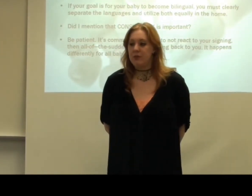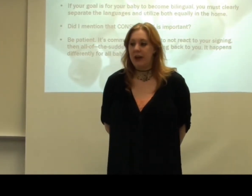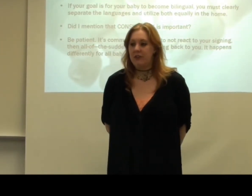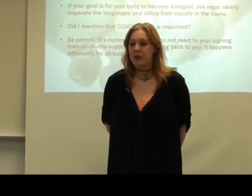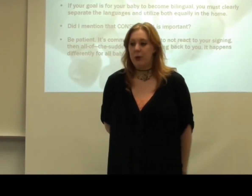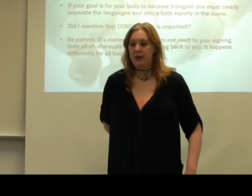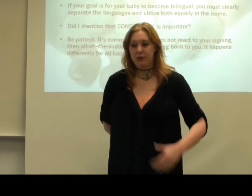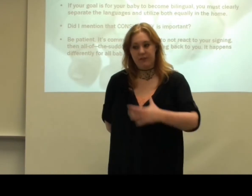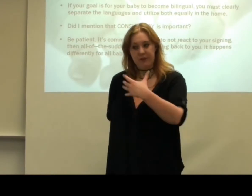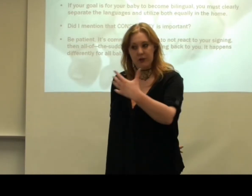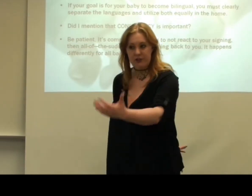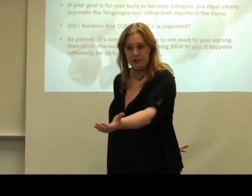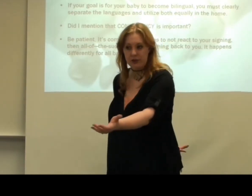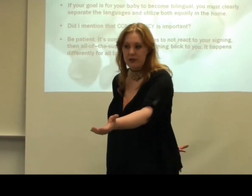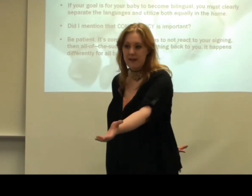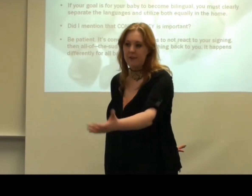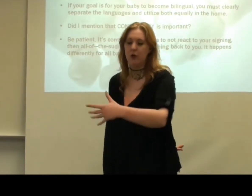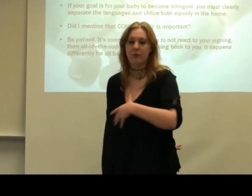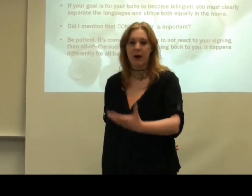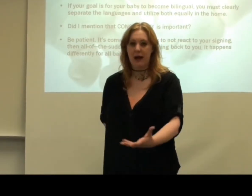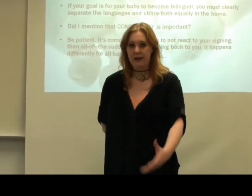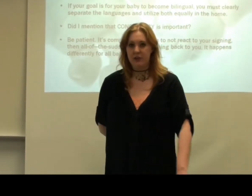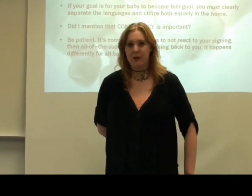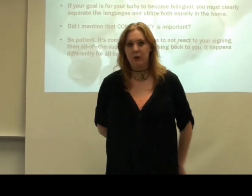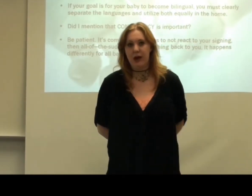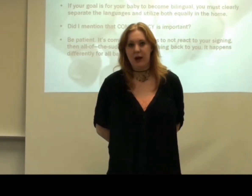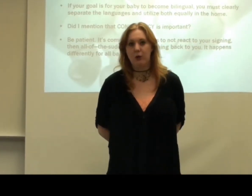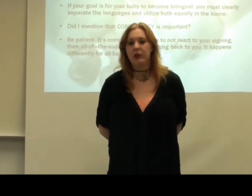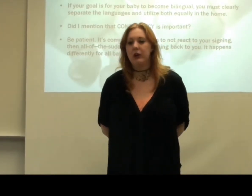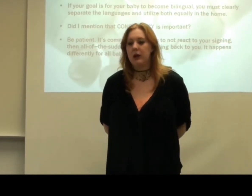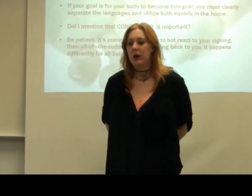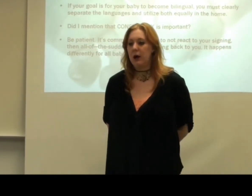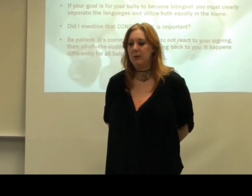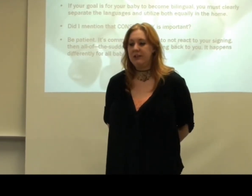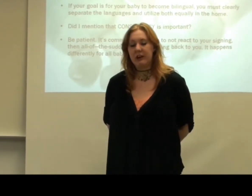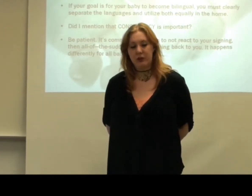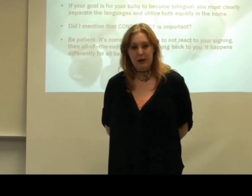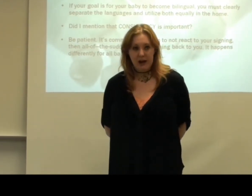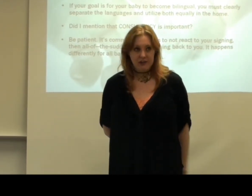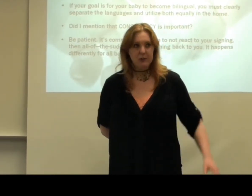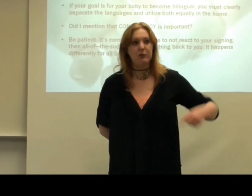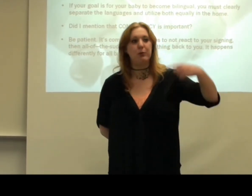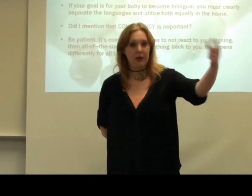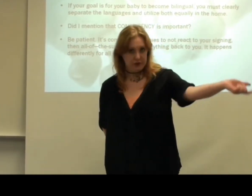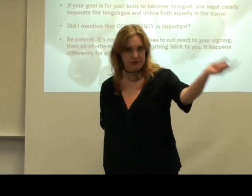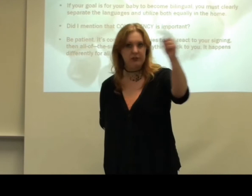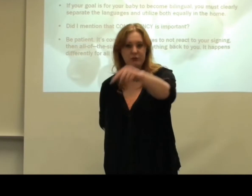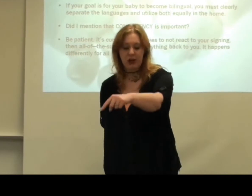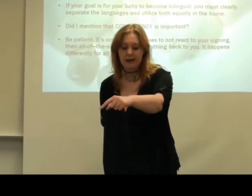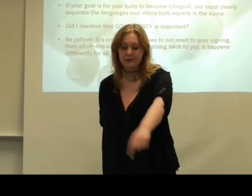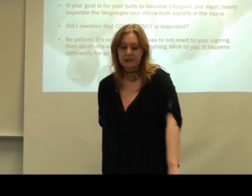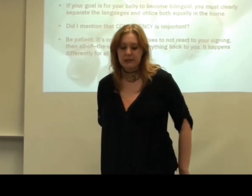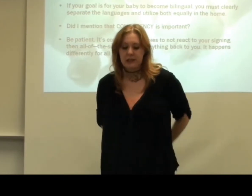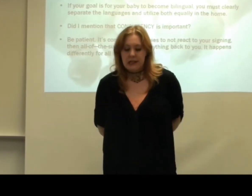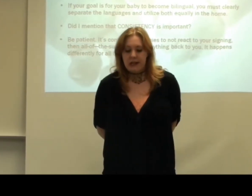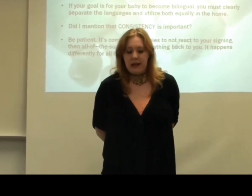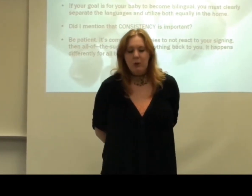And so he was the first nephew of mine to be around. He's actually my husband's brother's child.